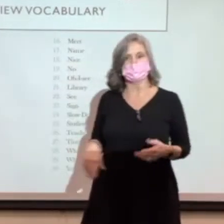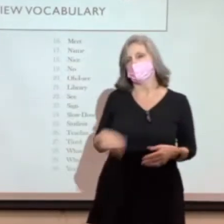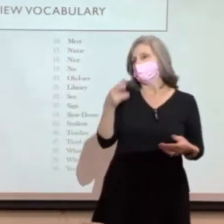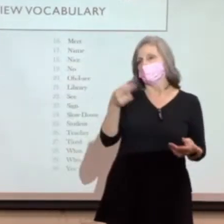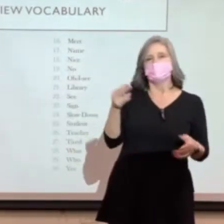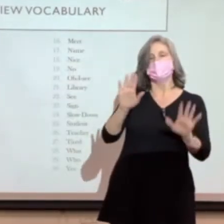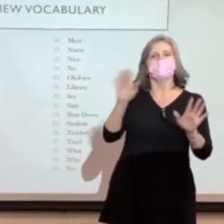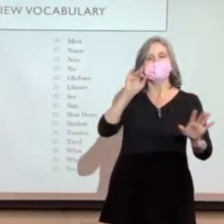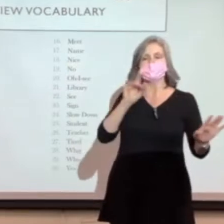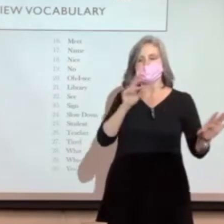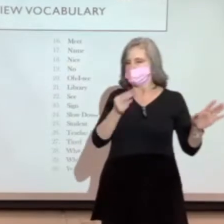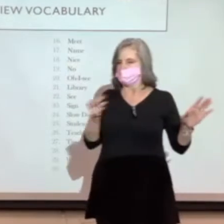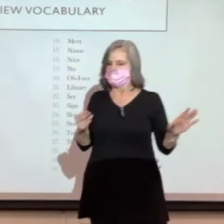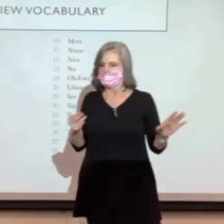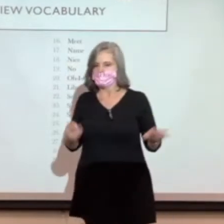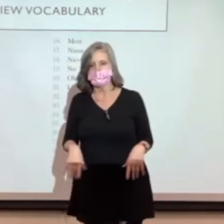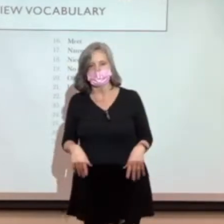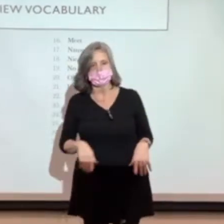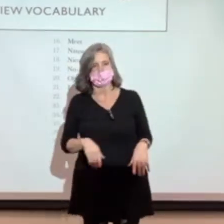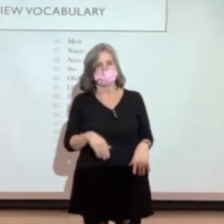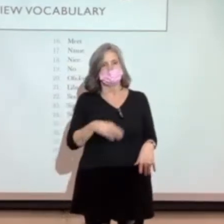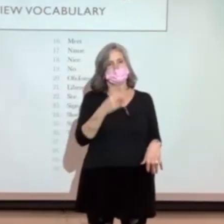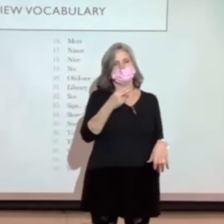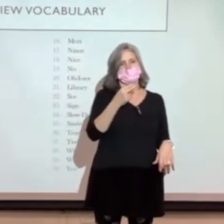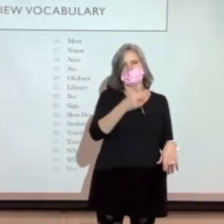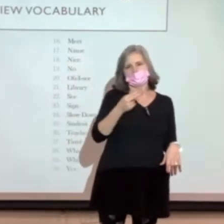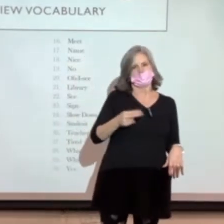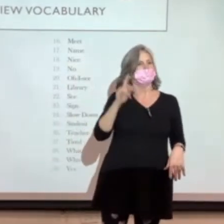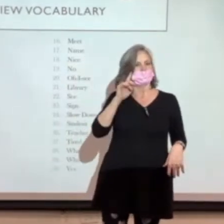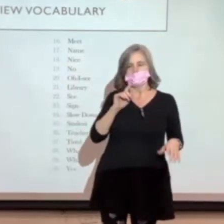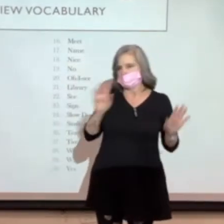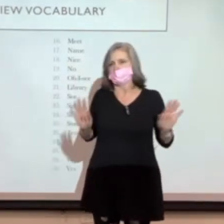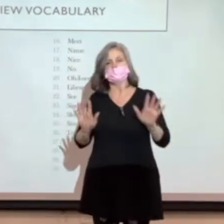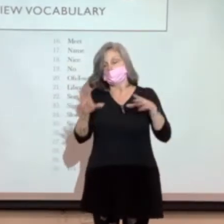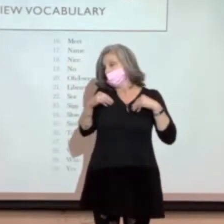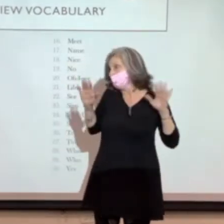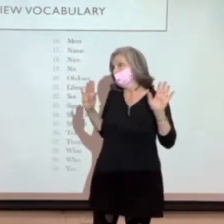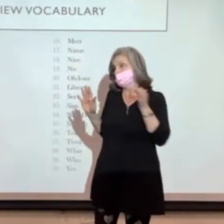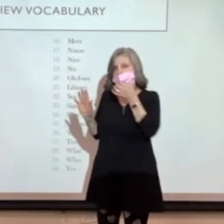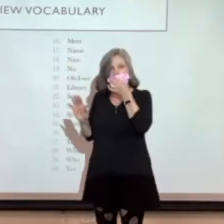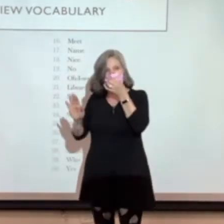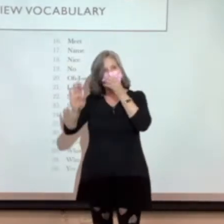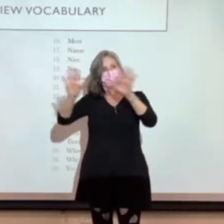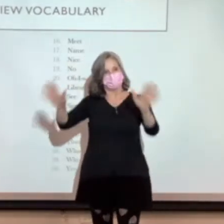say, oh, no, I'm not deaf, I'm hard of hearing. Or they might say, I'm not hard of hearing, I'm deaf. And you say, okay, that's fine, however you